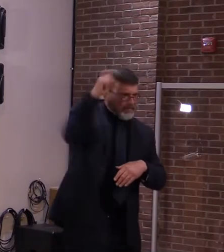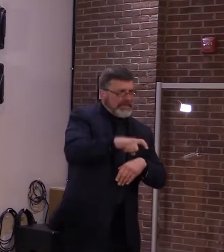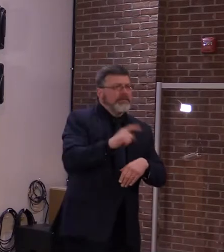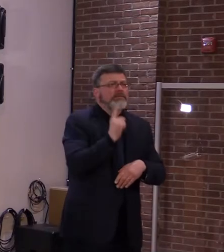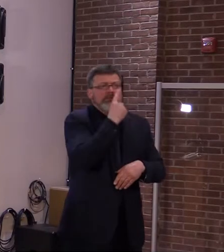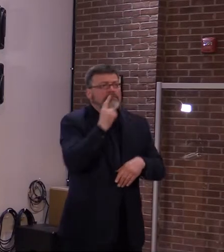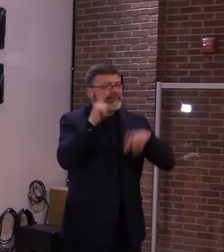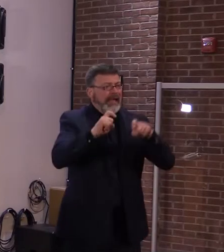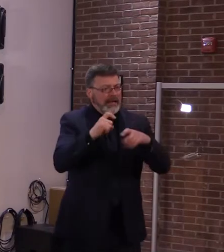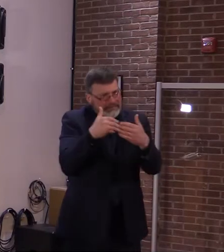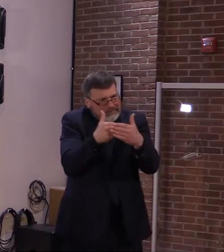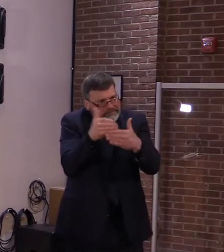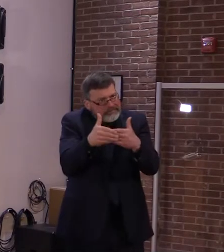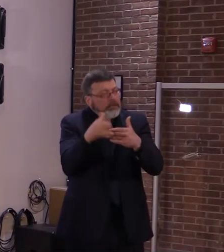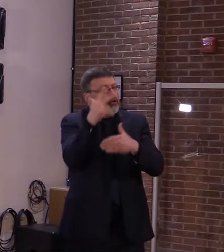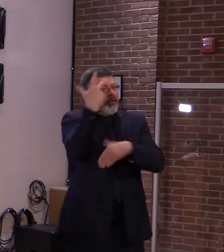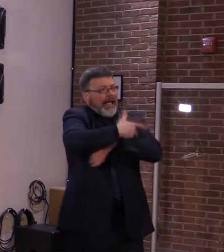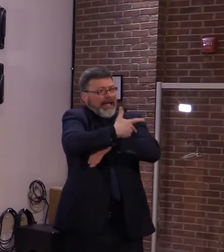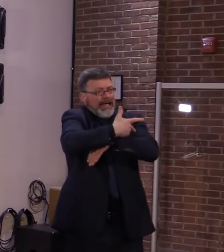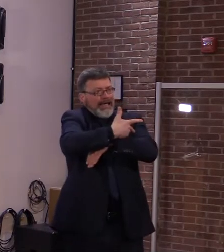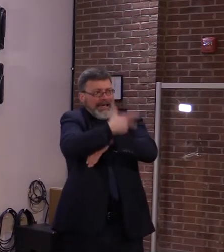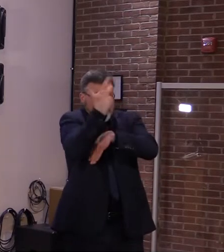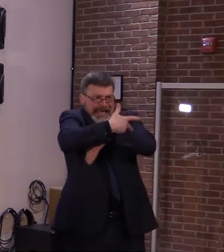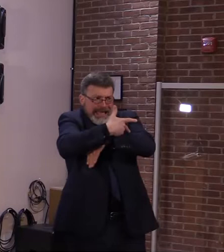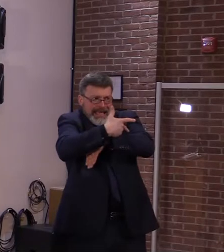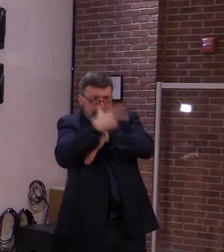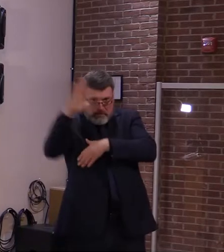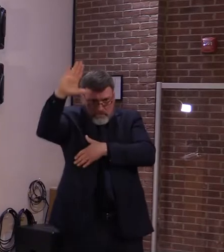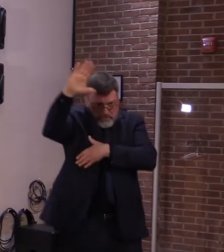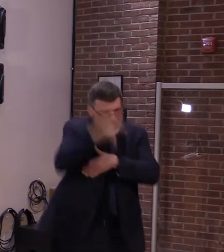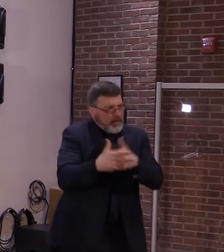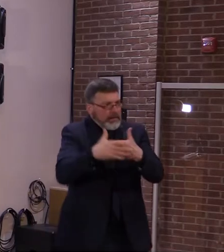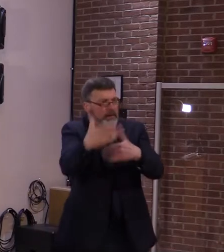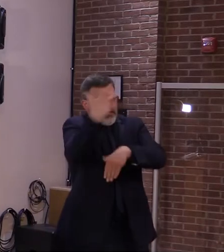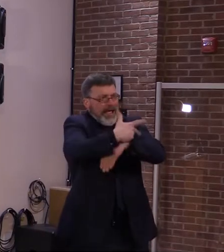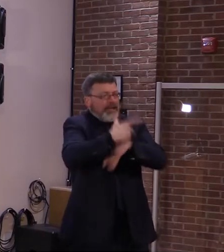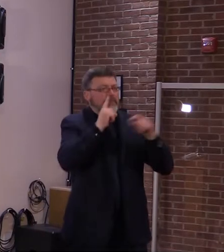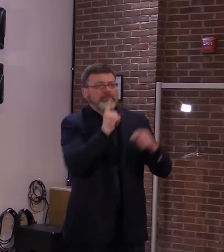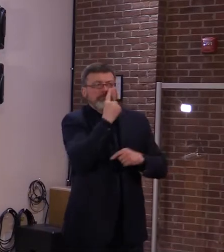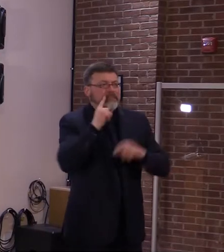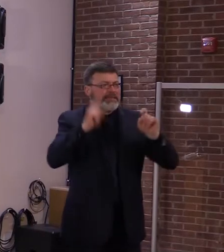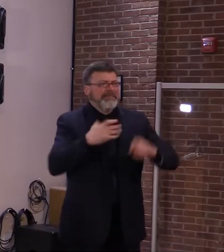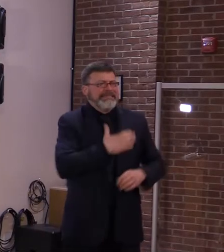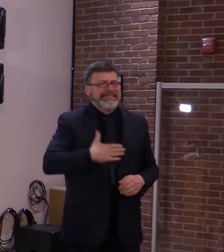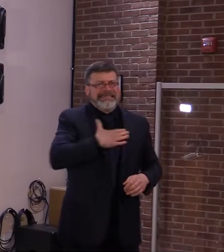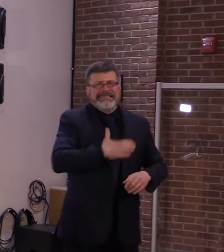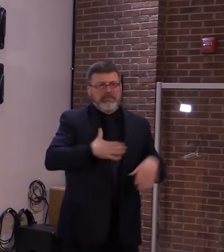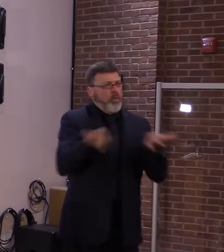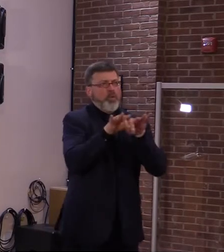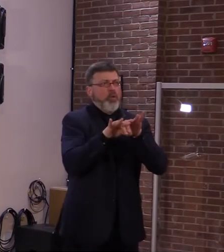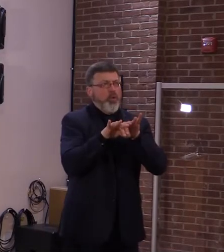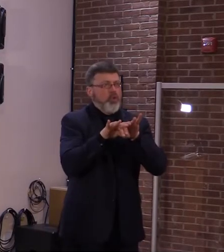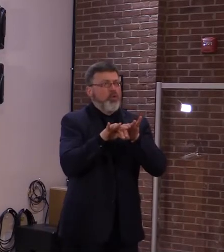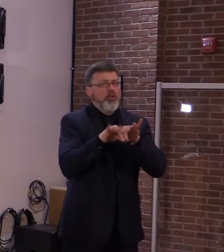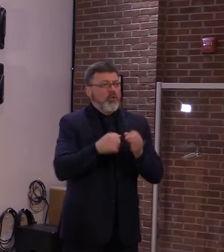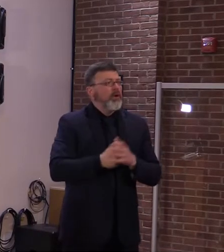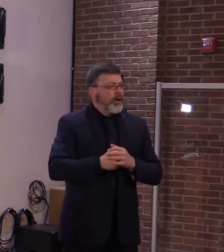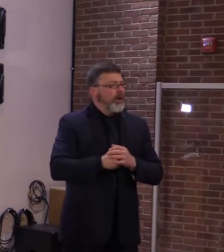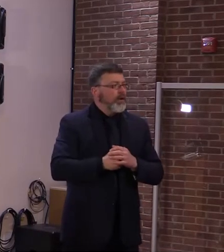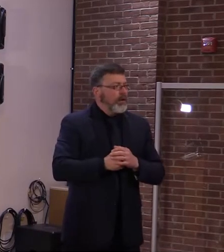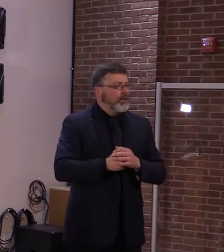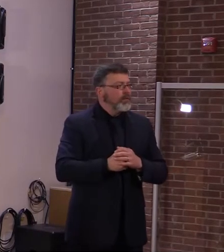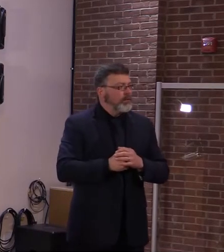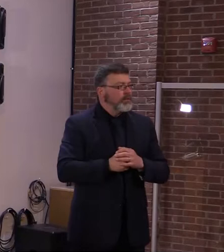vaccine front, we're now over 55% of Vermonters 16 and older having received at least one dose of